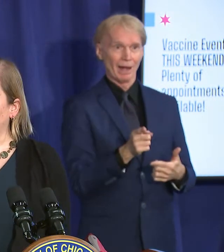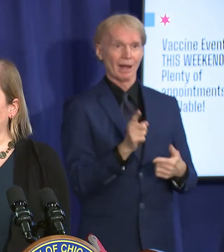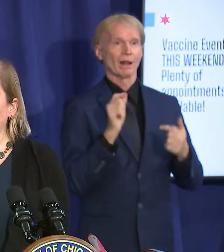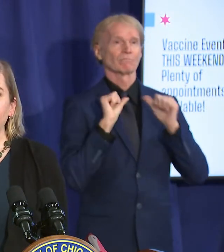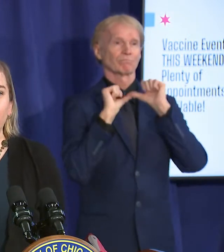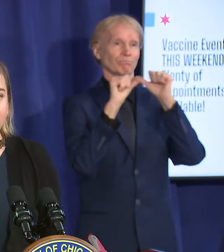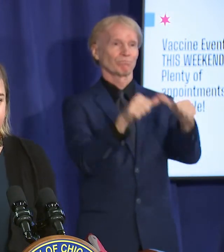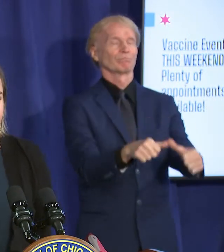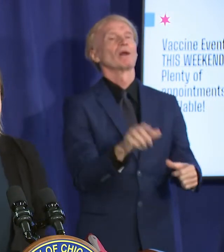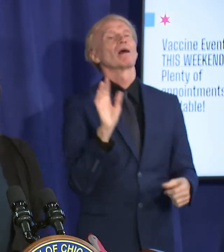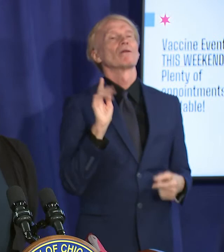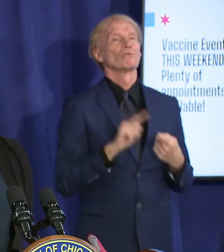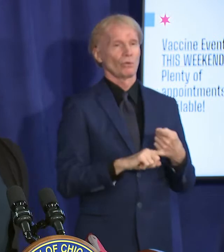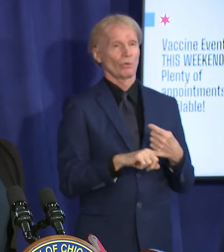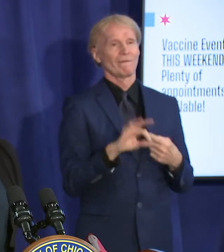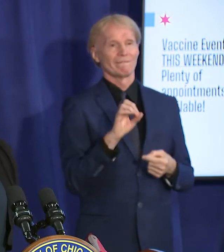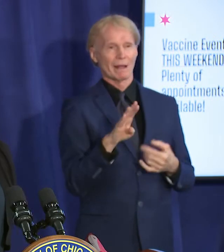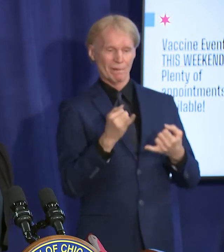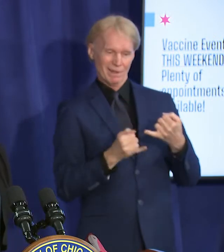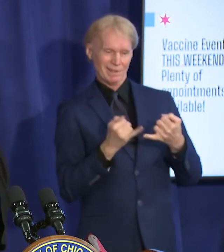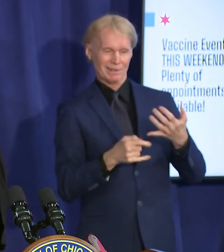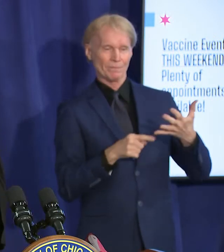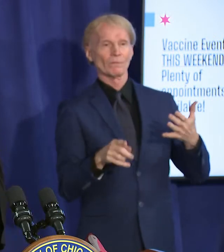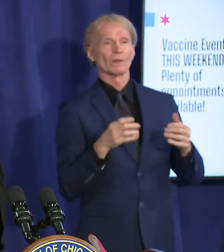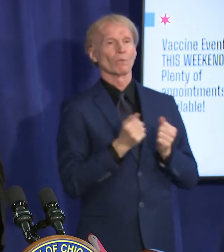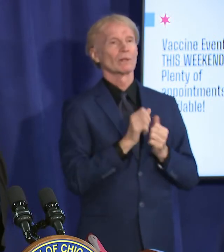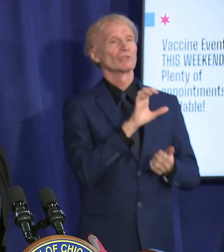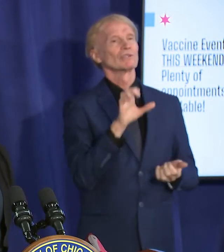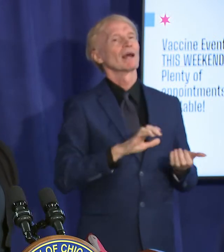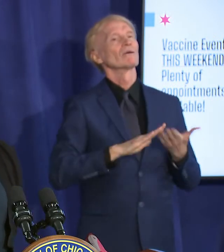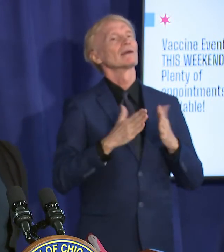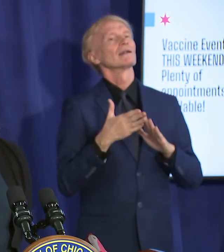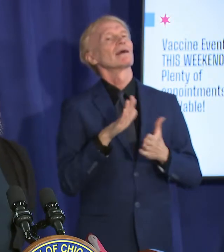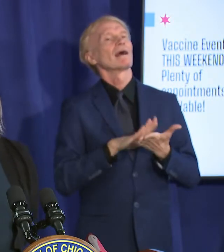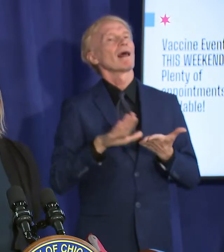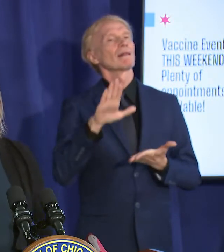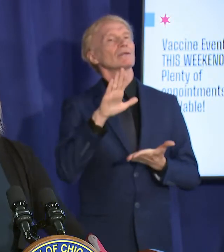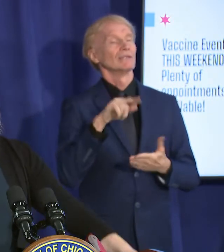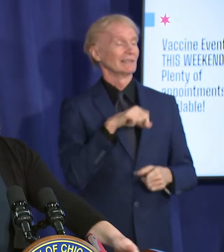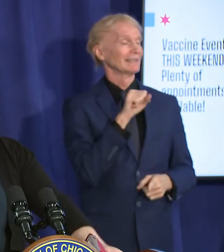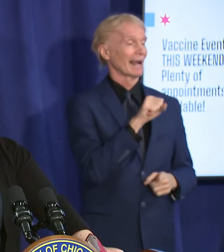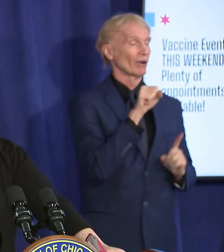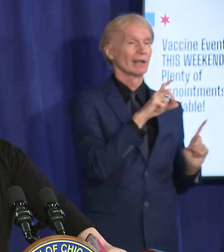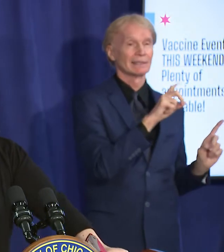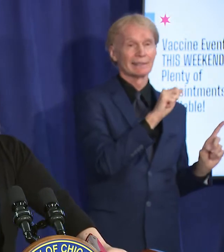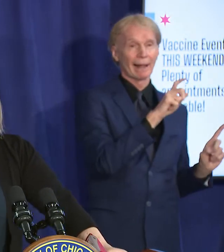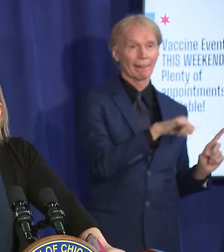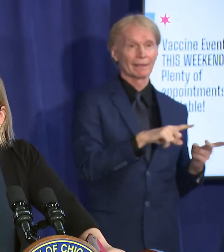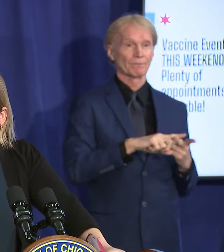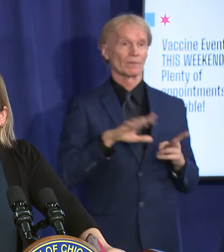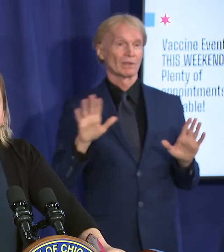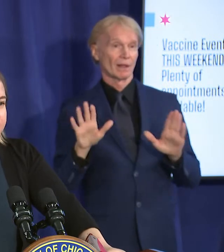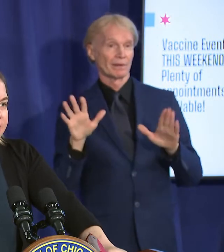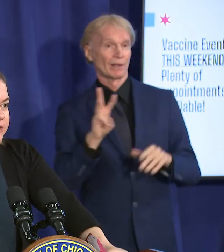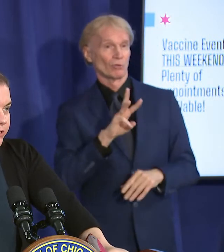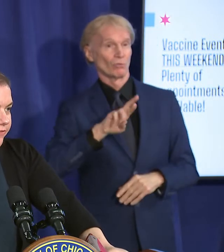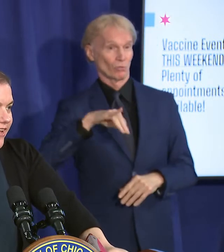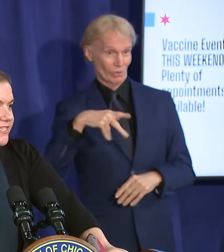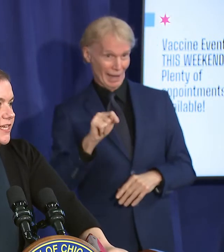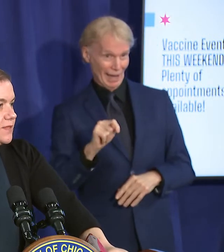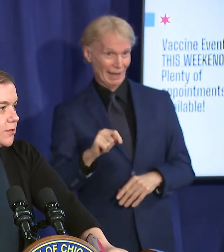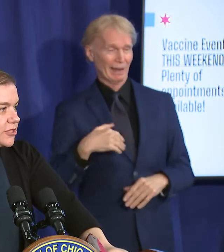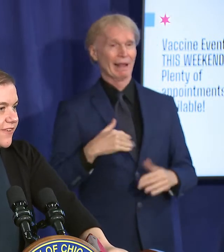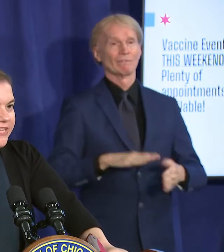the end of February with city colleges. So this Saturday will be at Daly, and Sunday will be at Wright. We have pediatric vaccines,